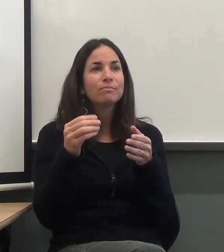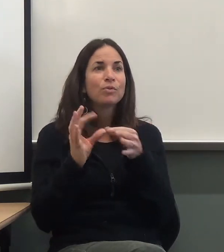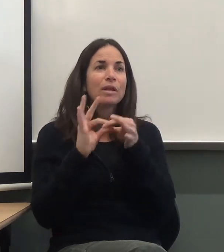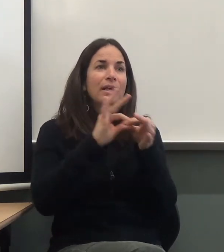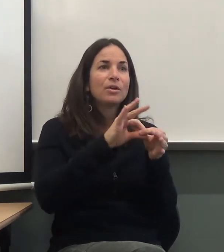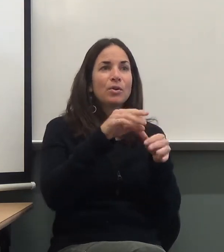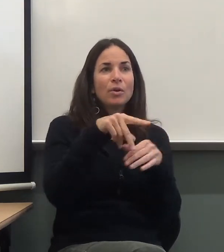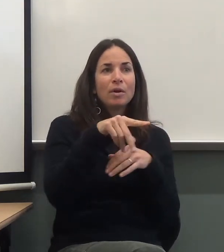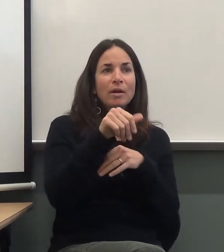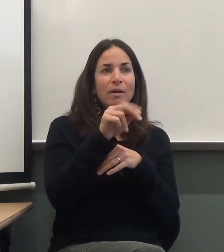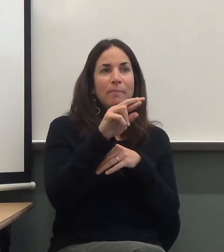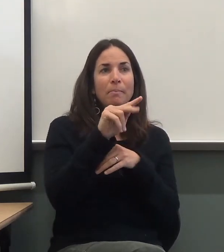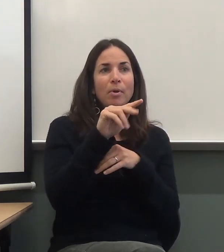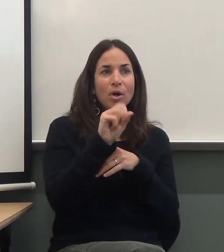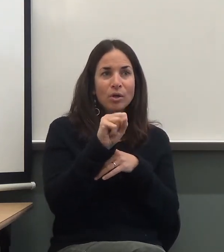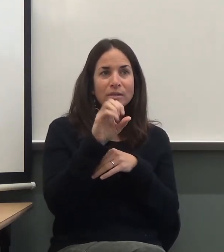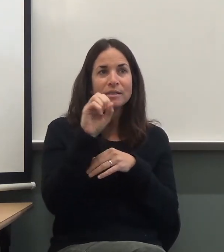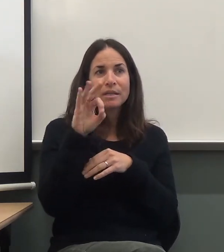right? All parts of speech.